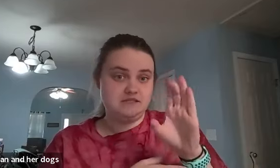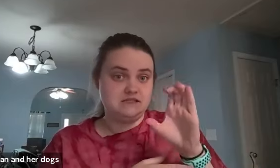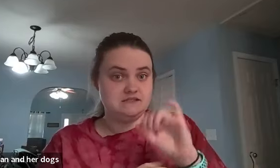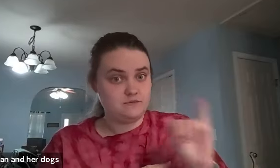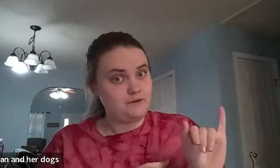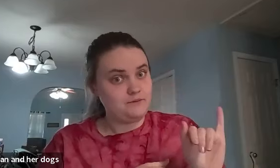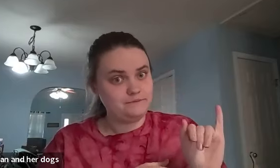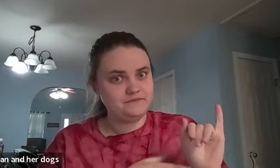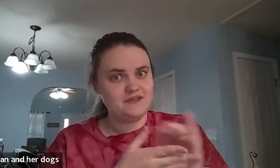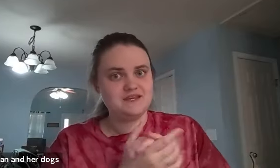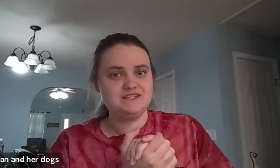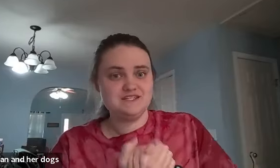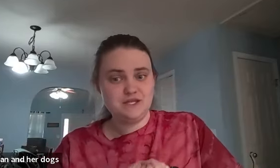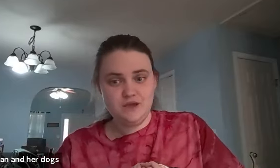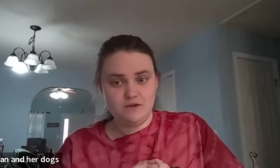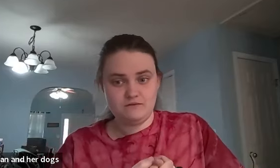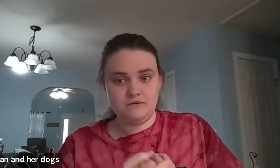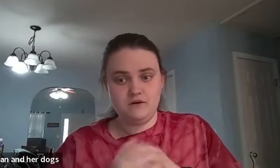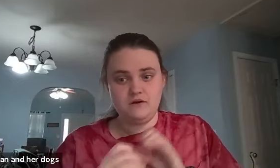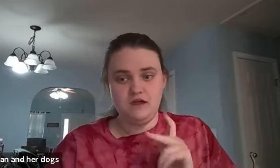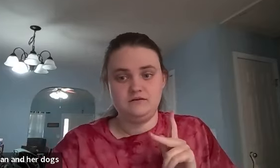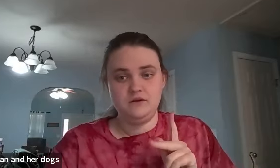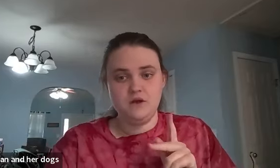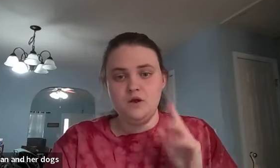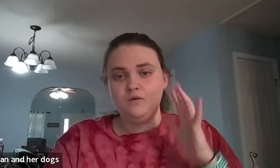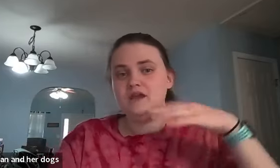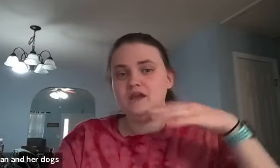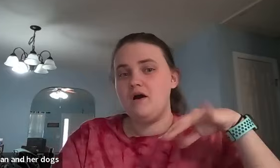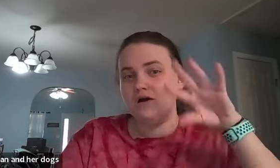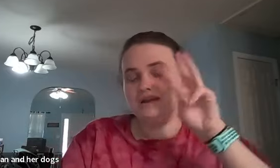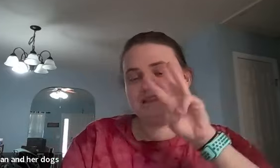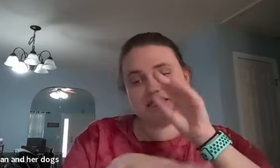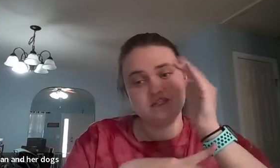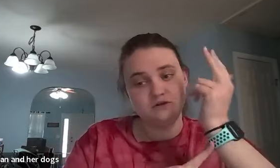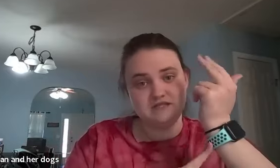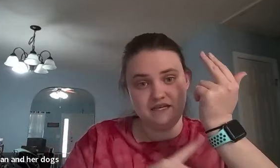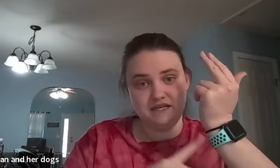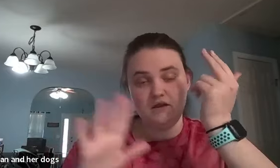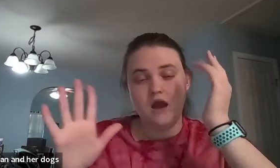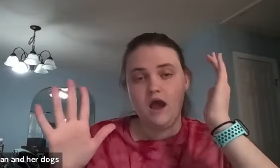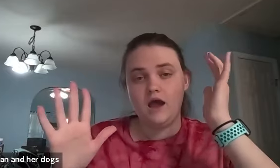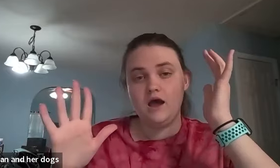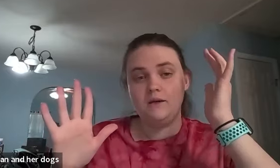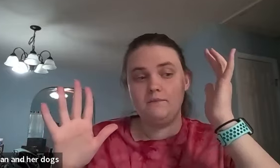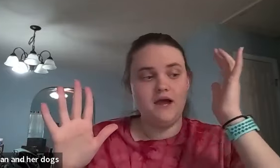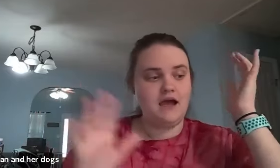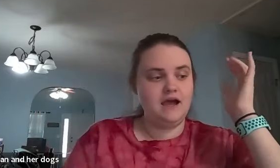ABCs as well. So, okay. We are at 6:13.